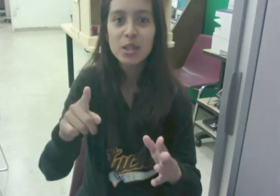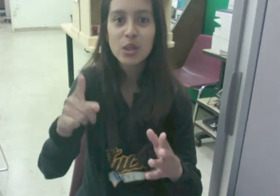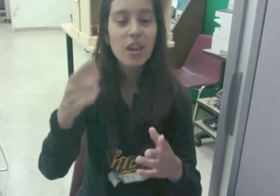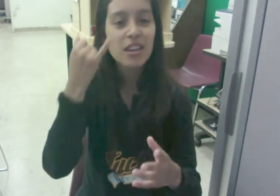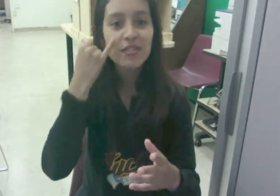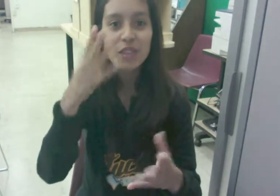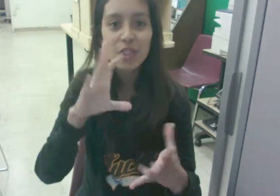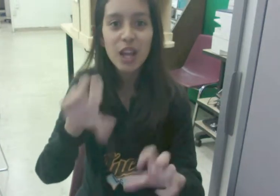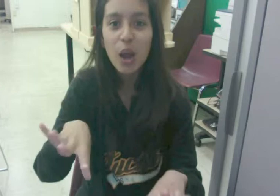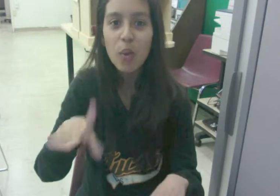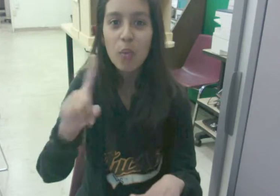make.